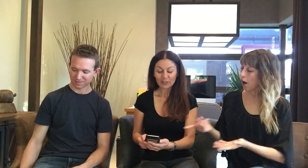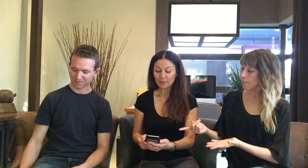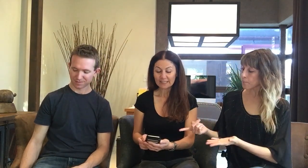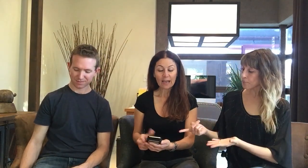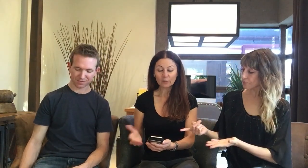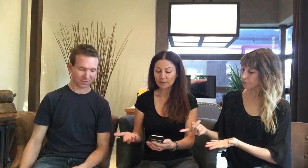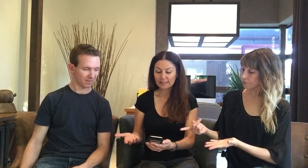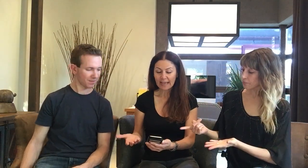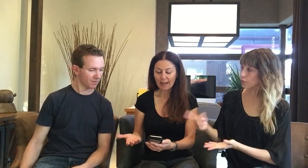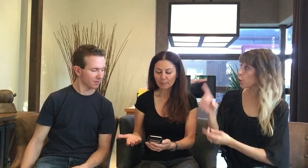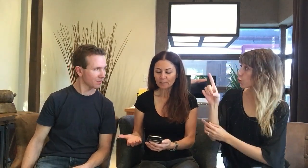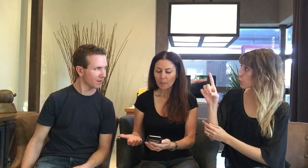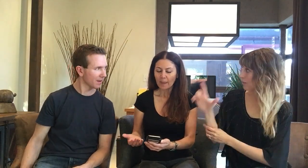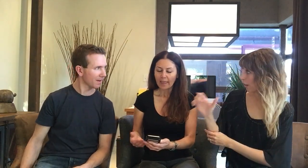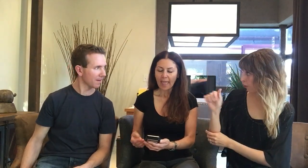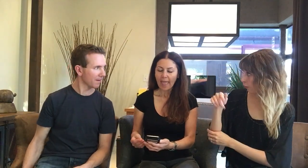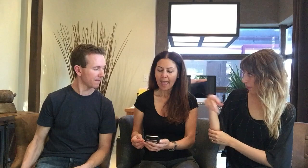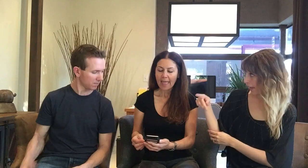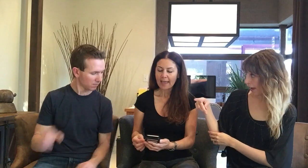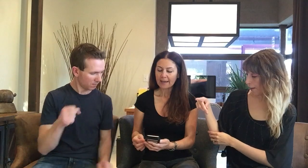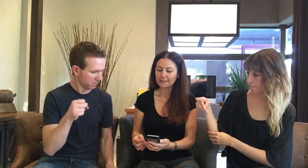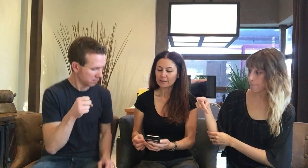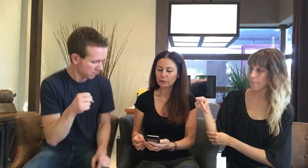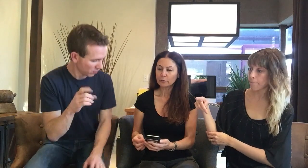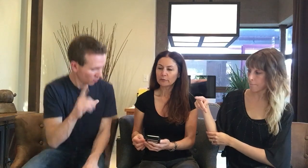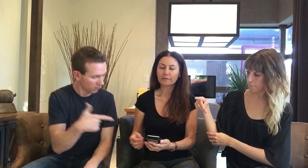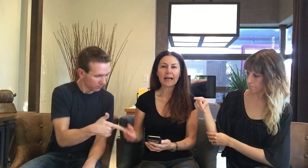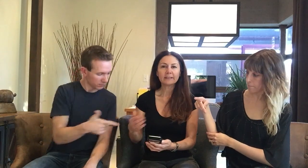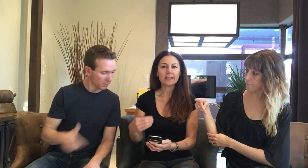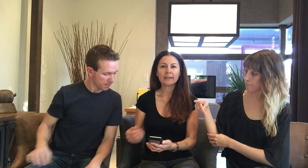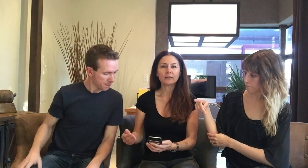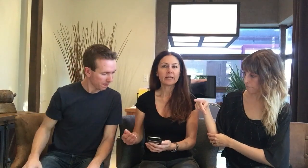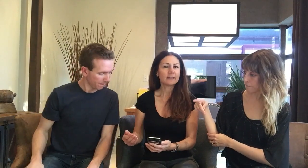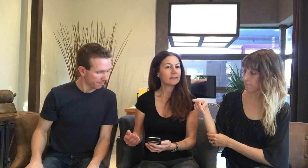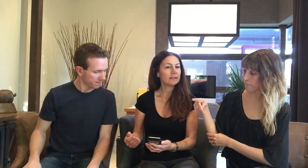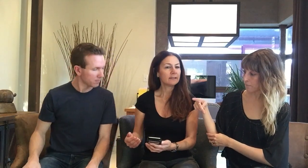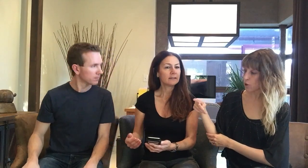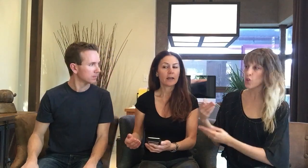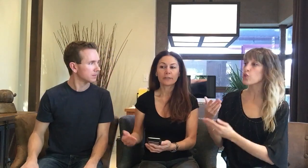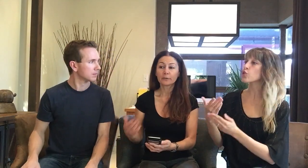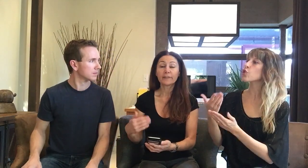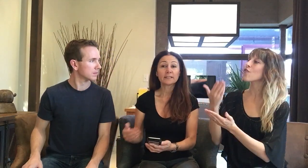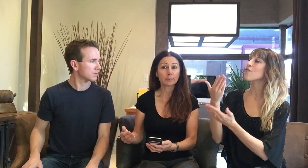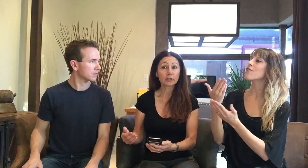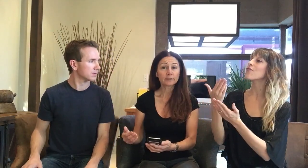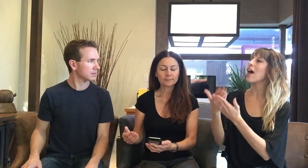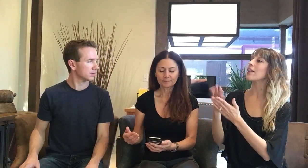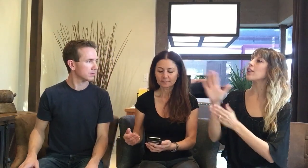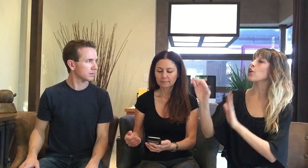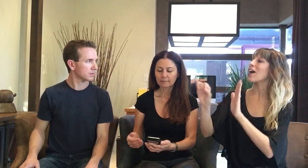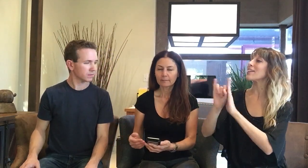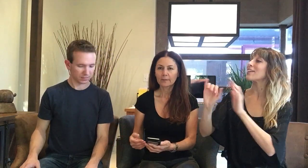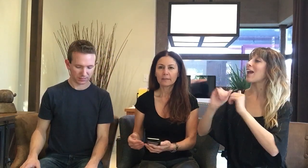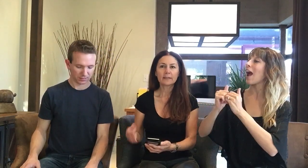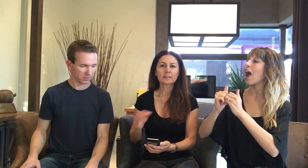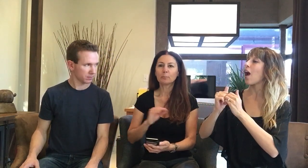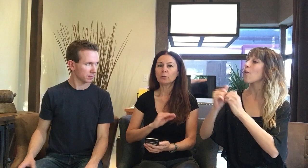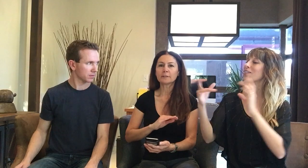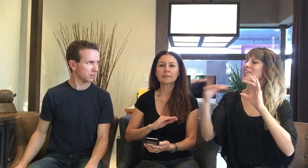you download this app, and you validate your identity through Facebook. This pulls